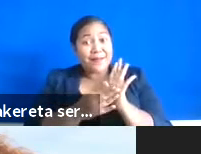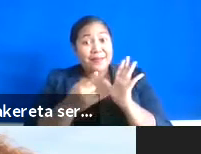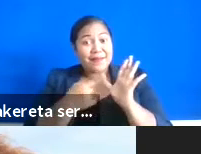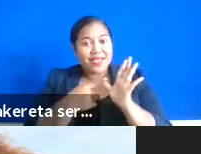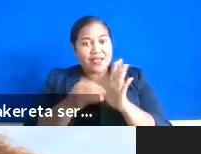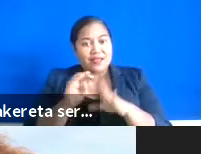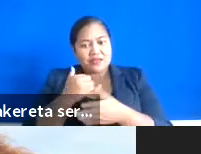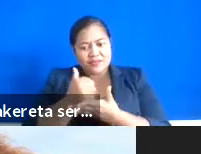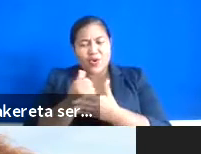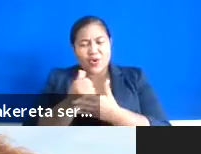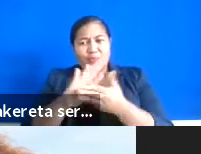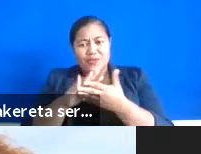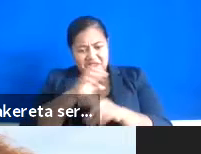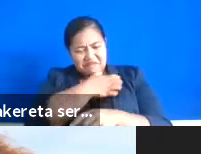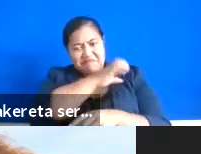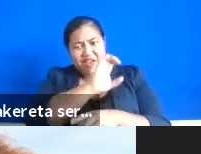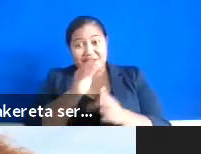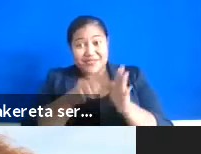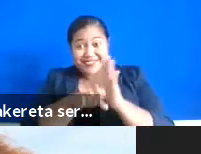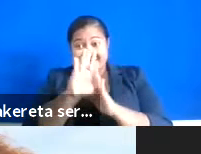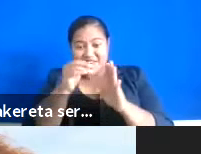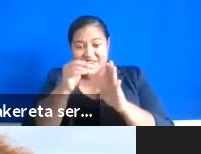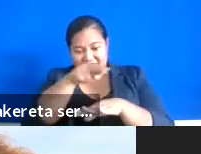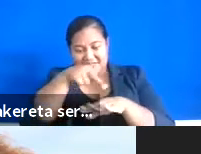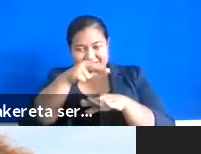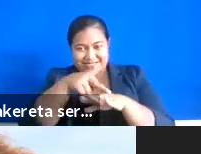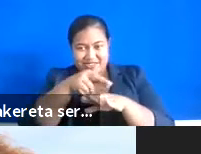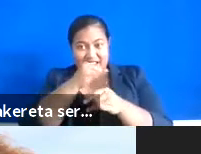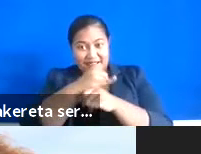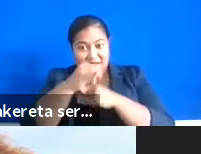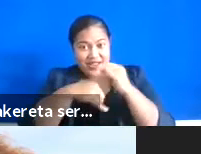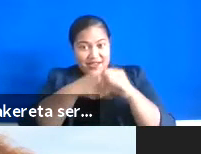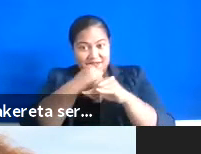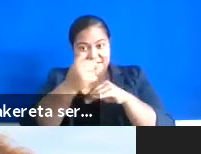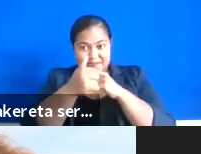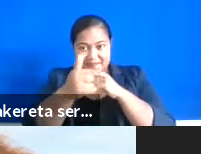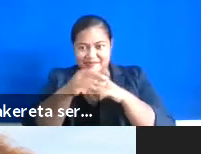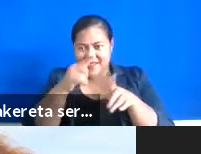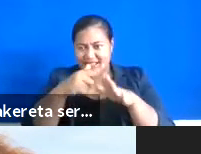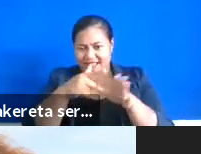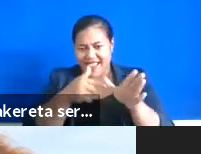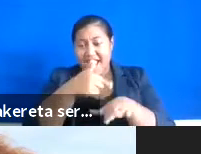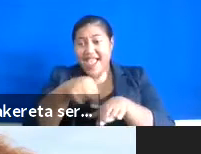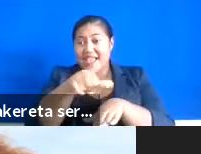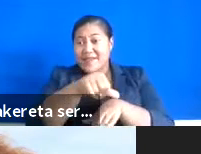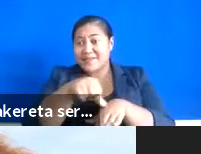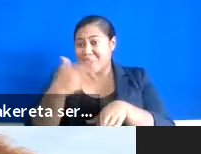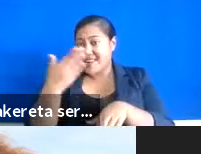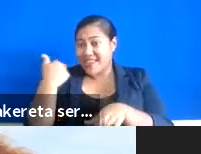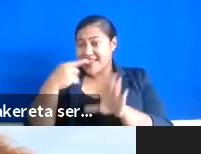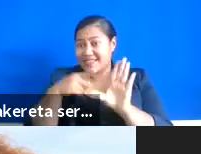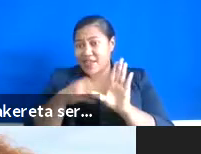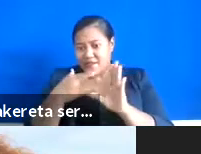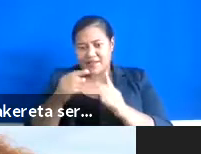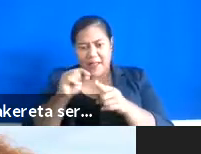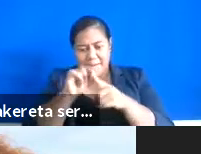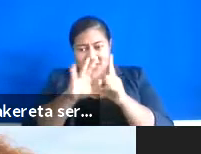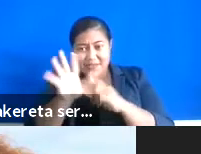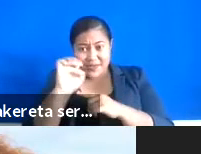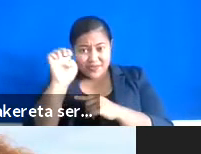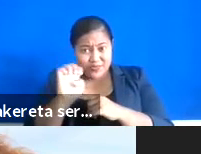resilience at the regional and international scale in april of last year funded by the the pacific european union marine partnership